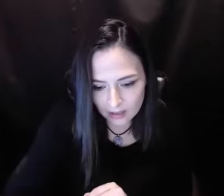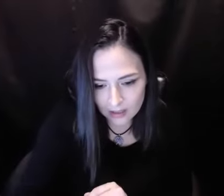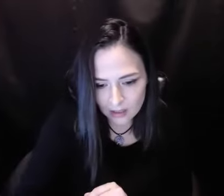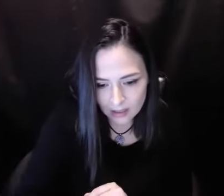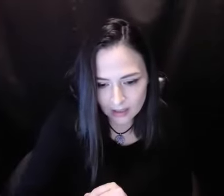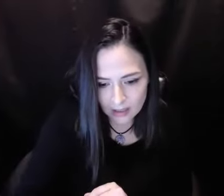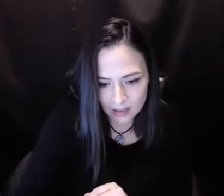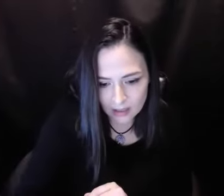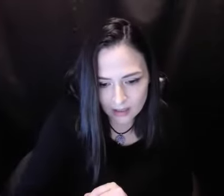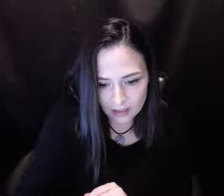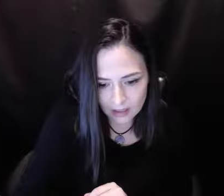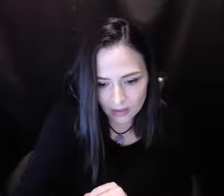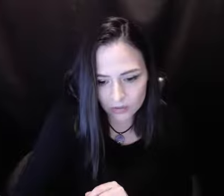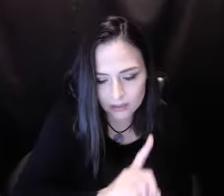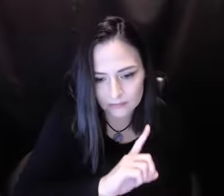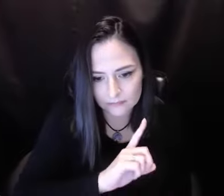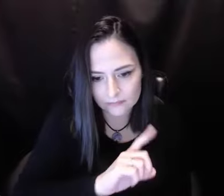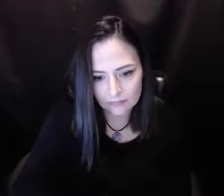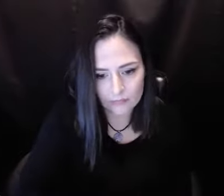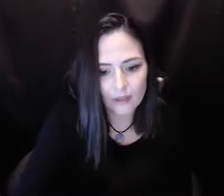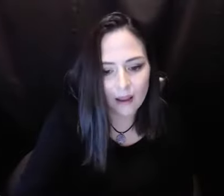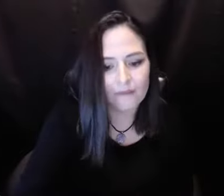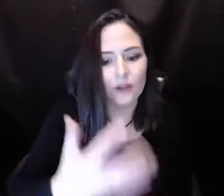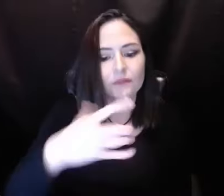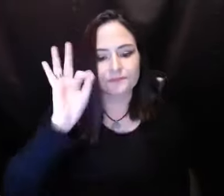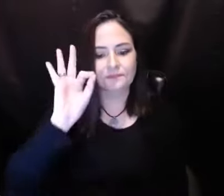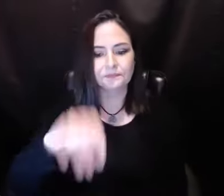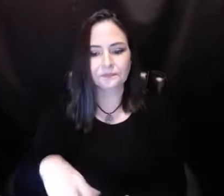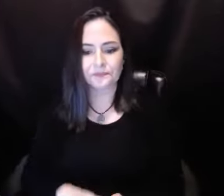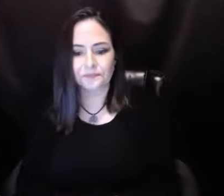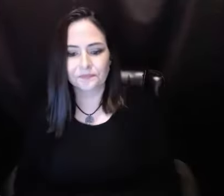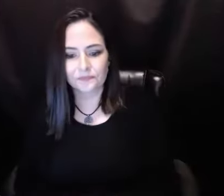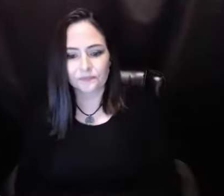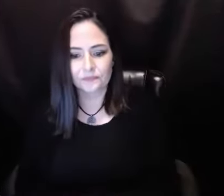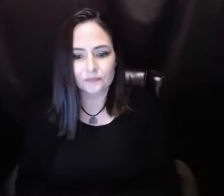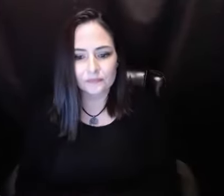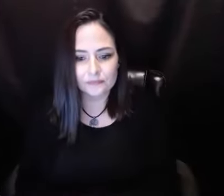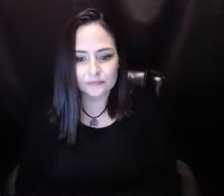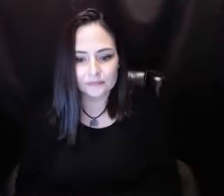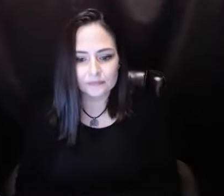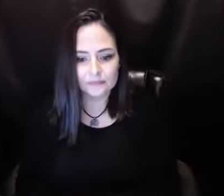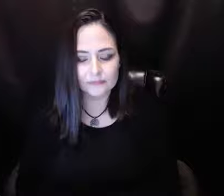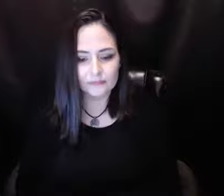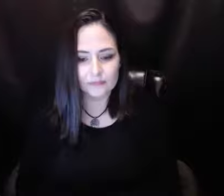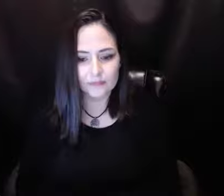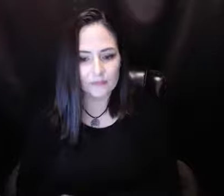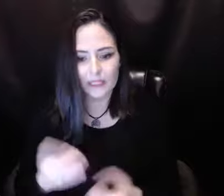um, Ivan suggested to let God talk and be me. No prep,